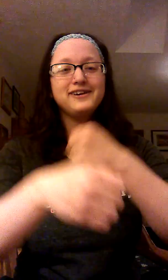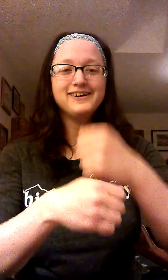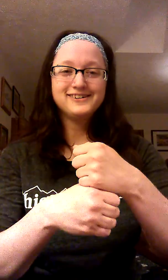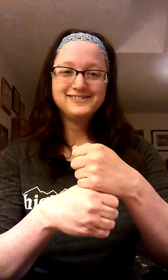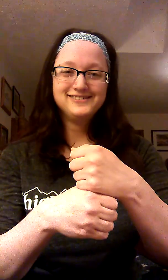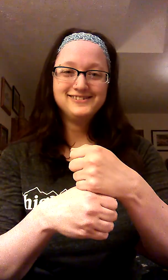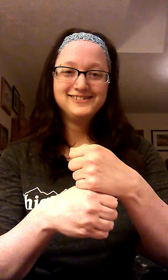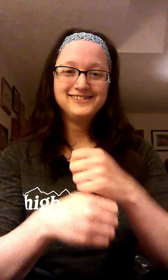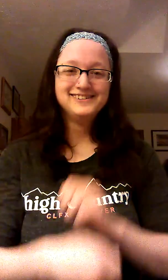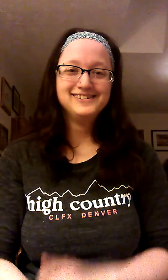Year.